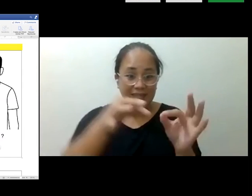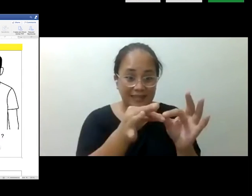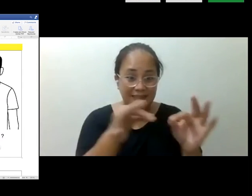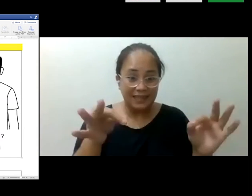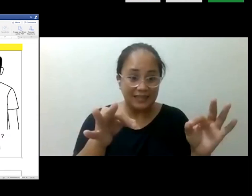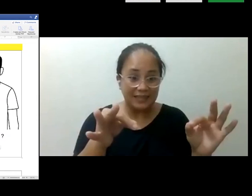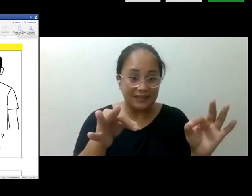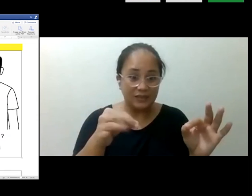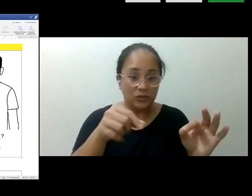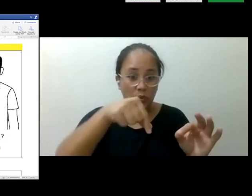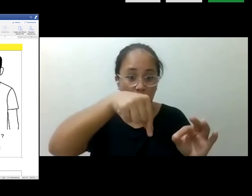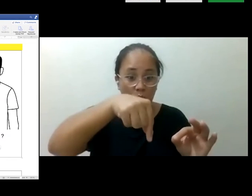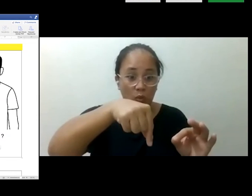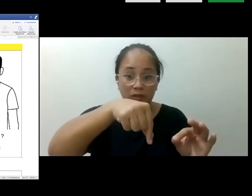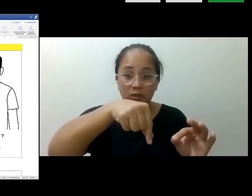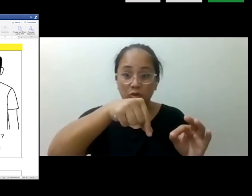the same line.